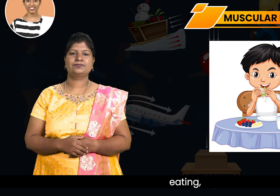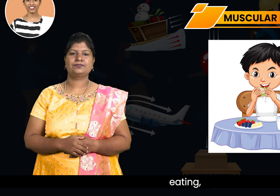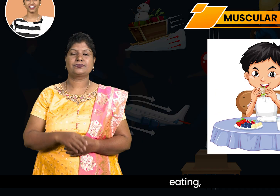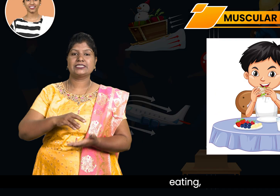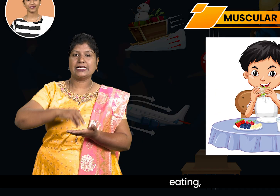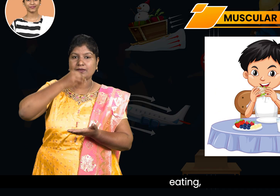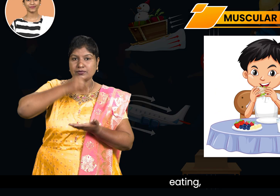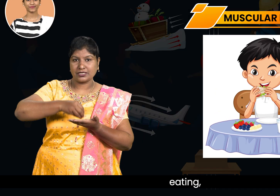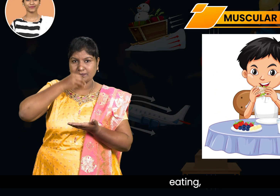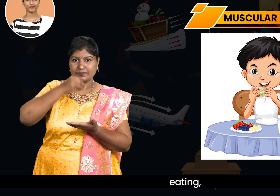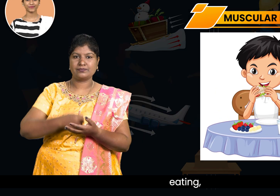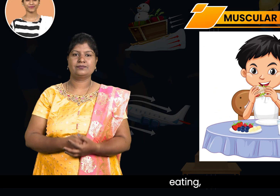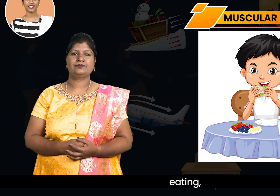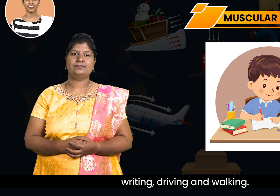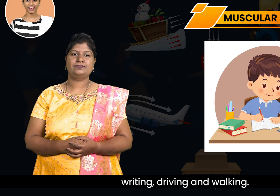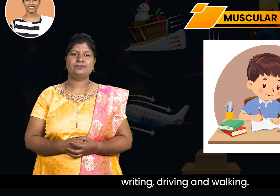eating,